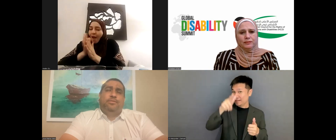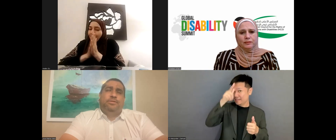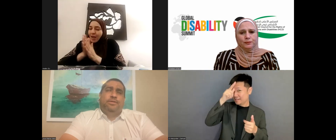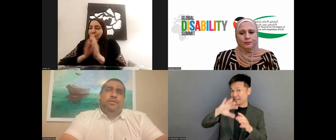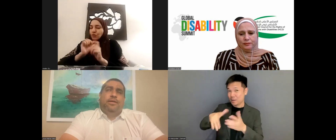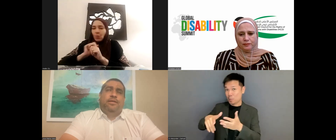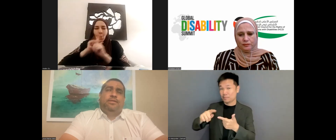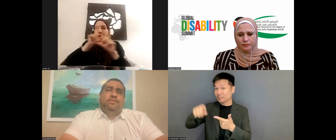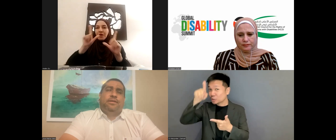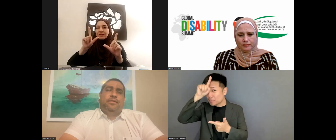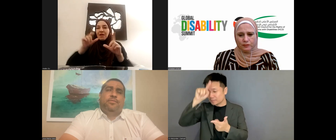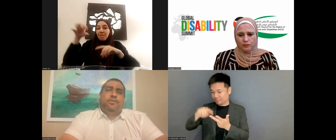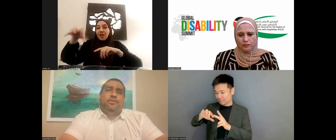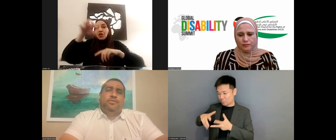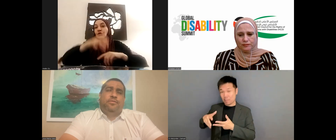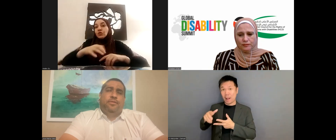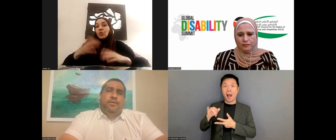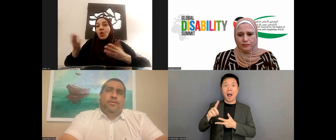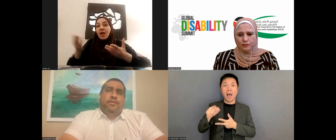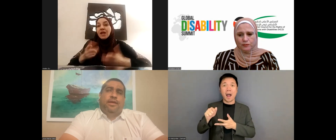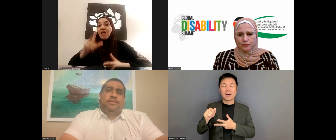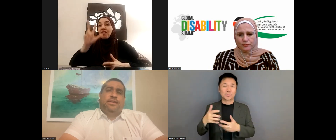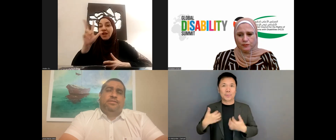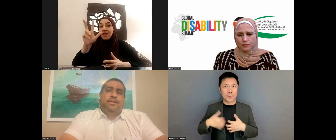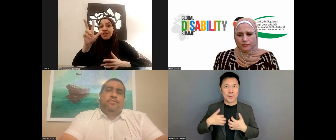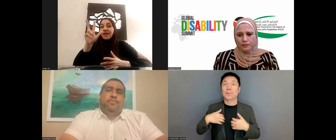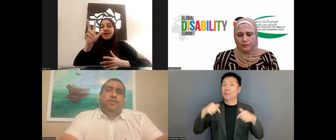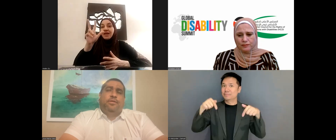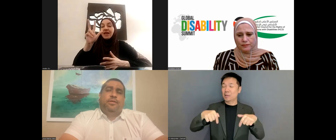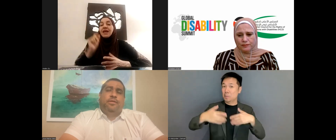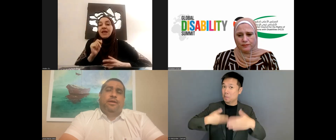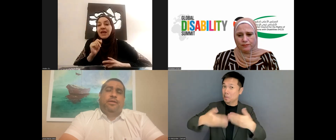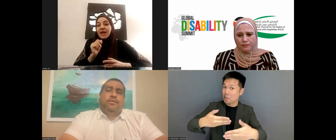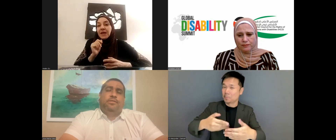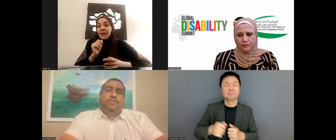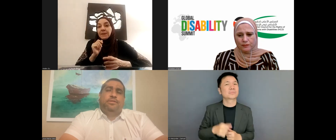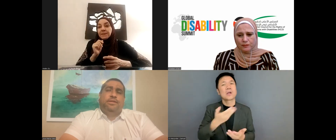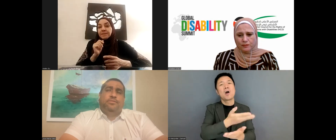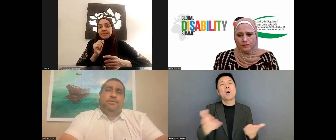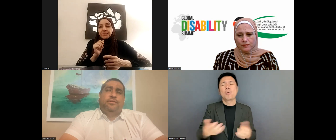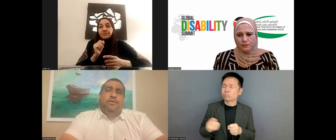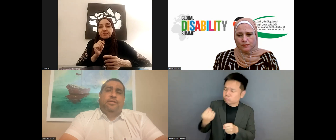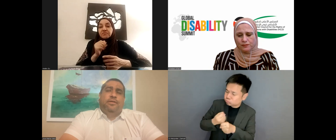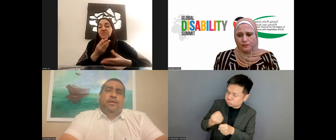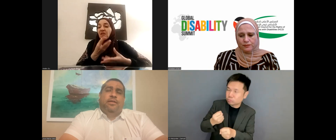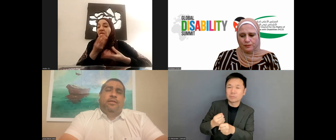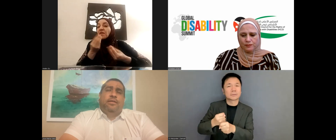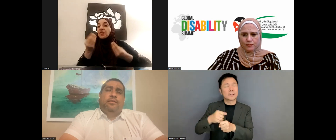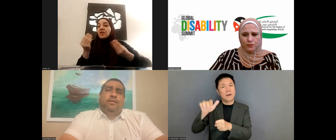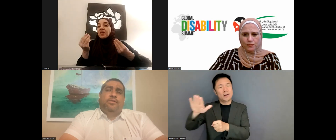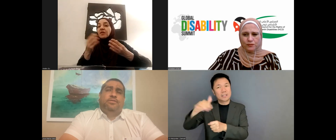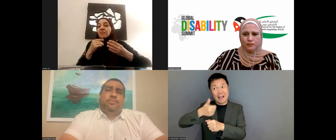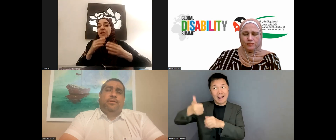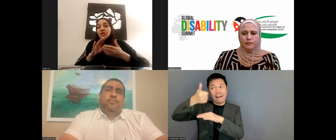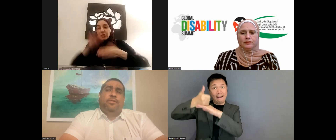happy about. And that is the result of the extensive work that the Higher Disability Council and